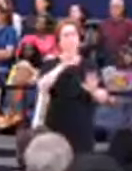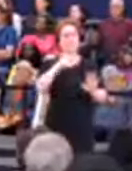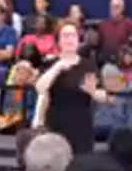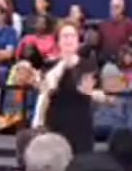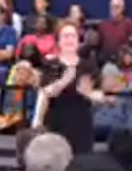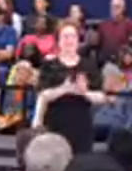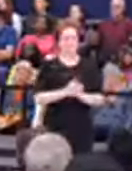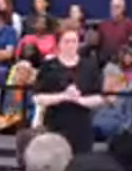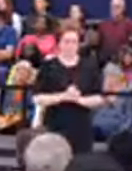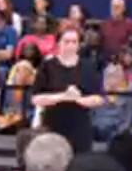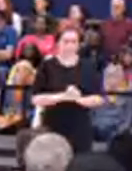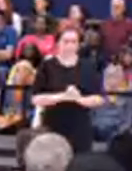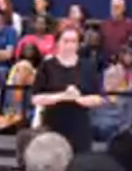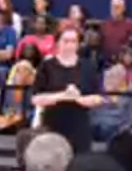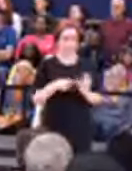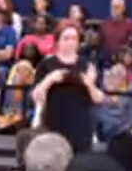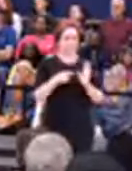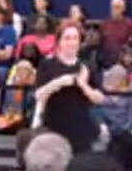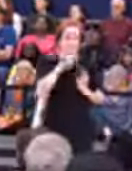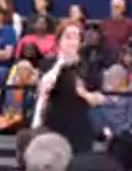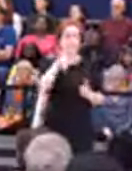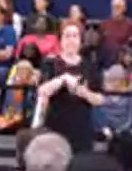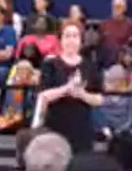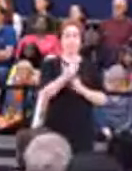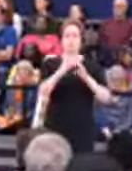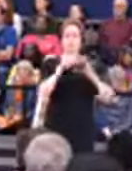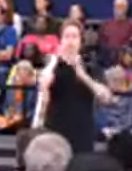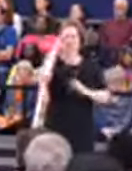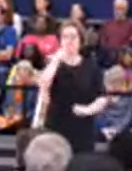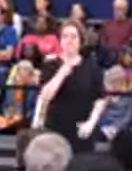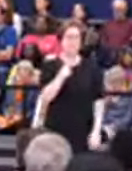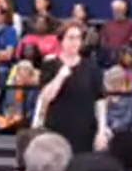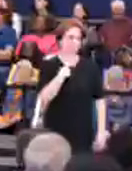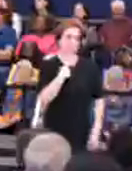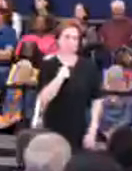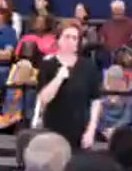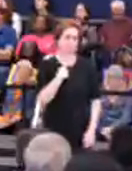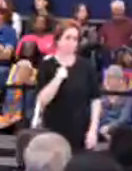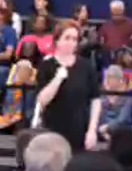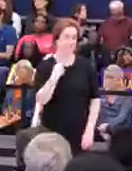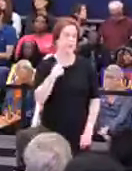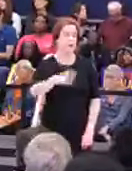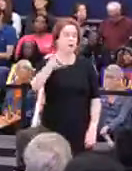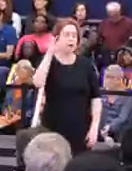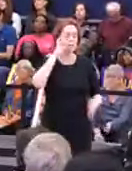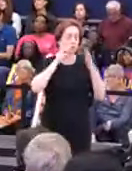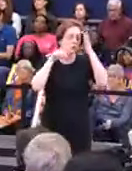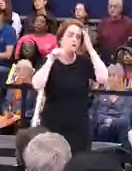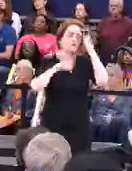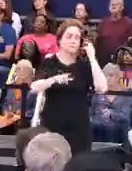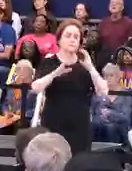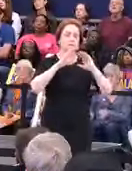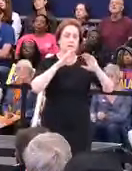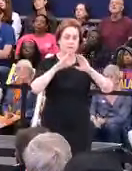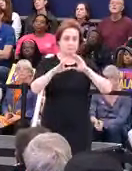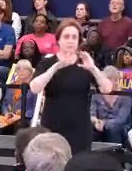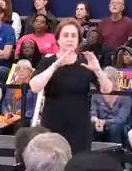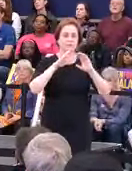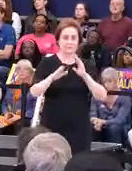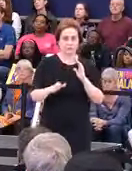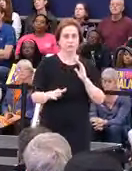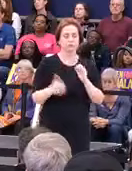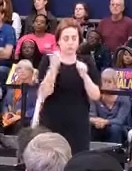tell you, this is not a new conversation. I have heard this conversation